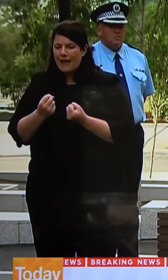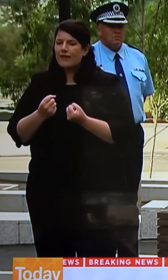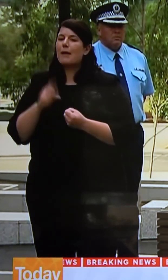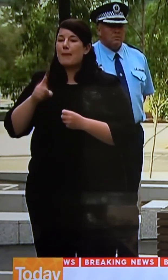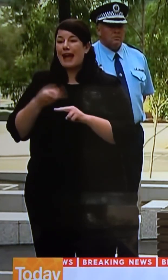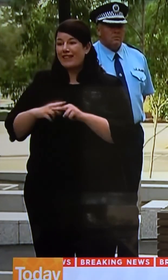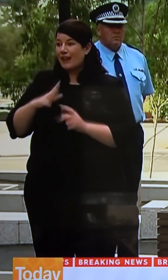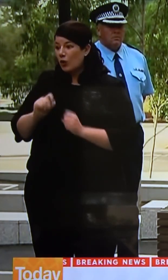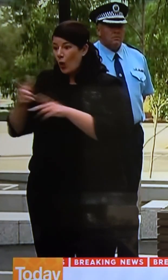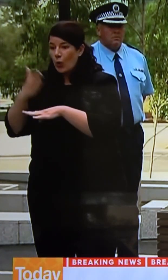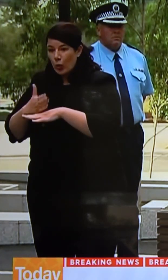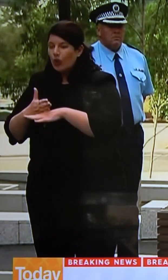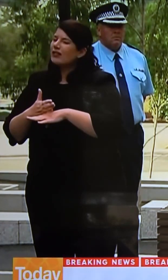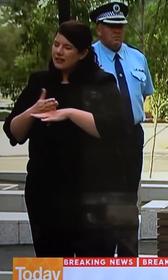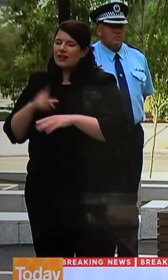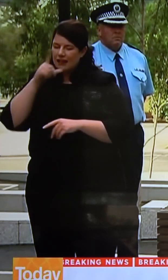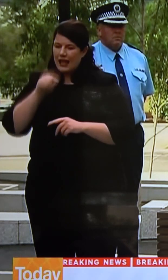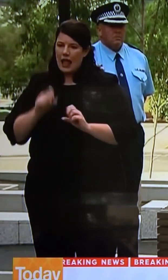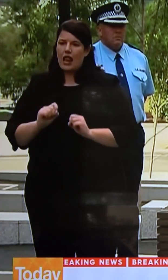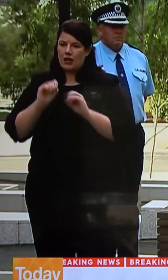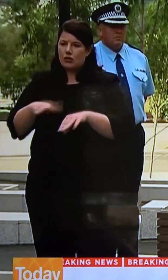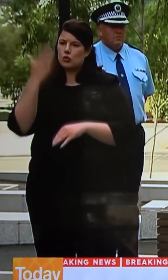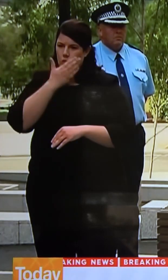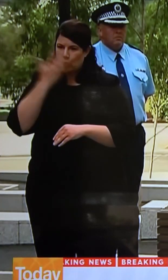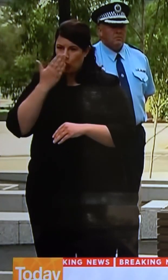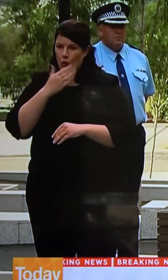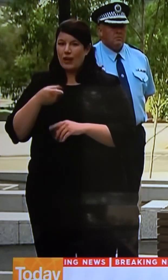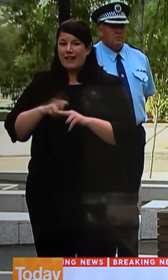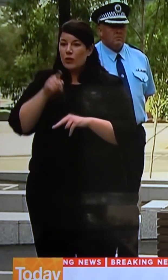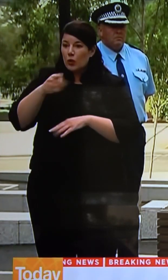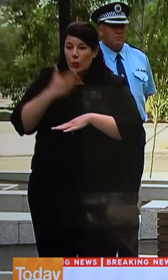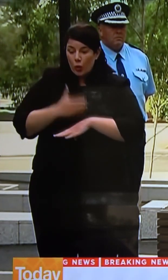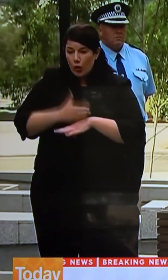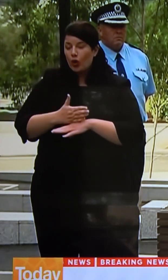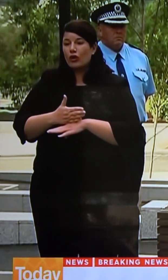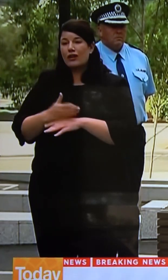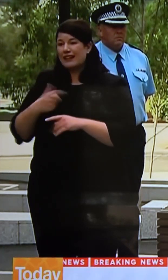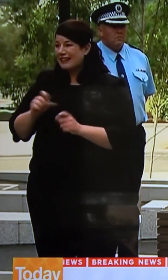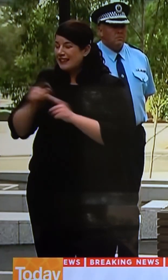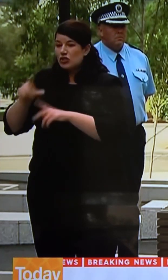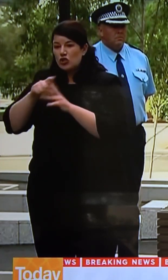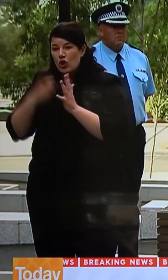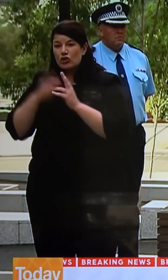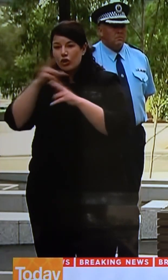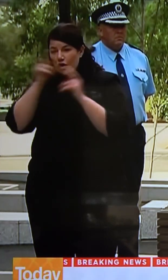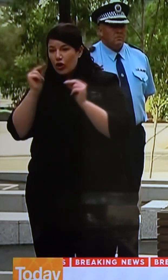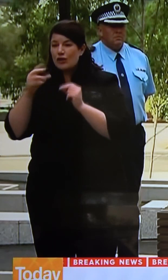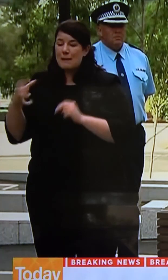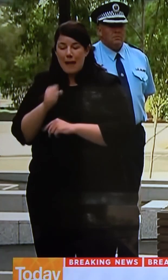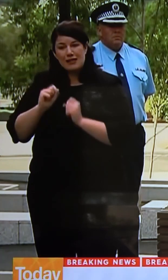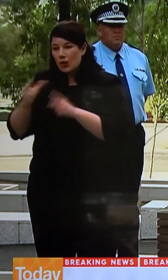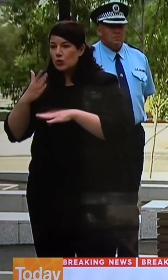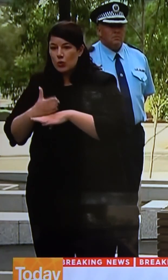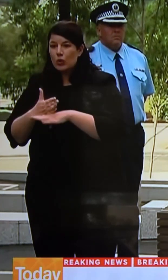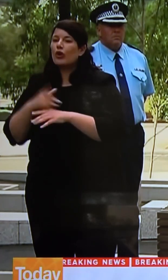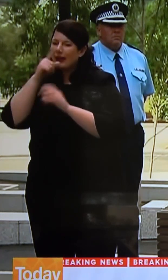open based on health advice. And for those parents that have no option, that are workers, schools will remain open for their children to be supervised in